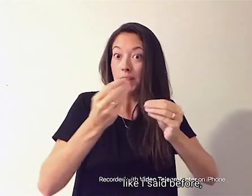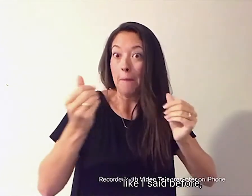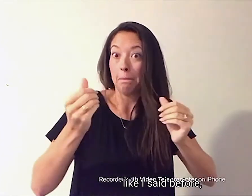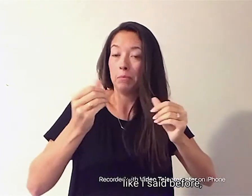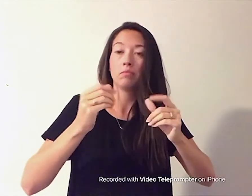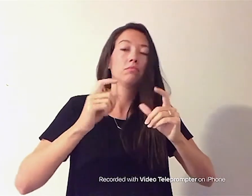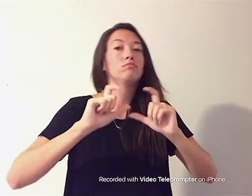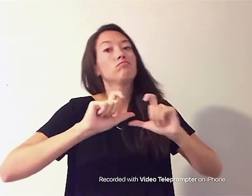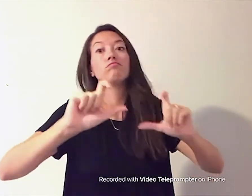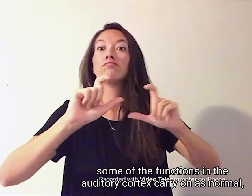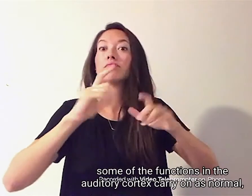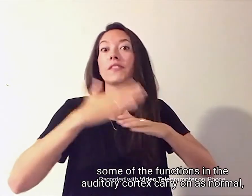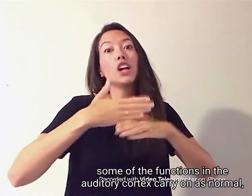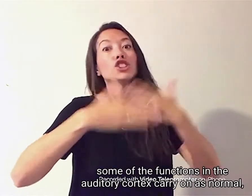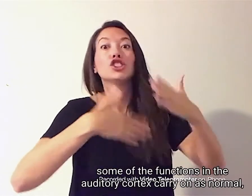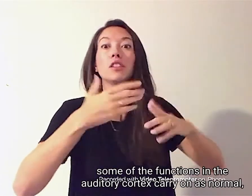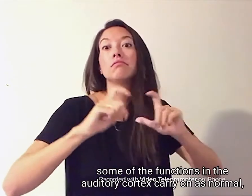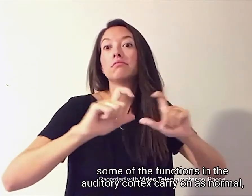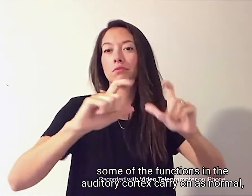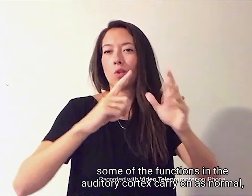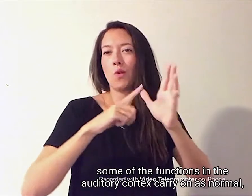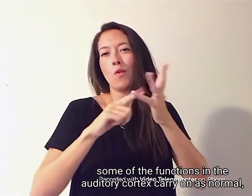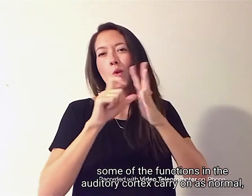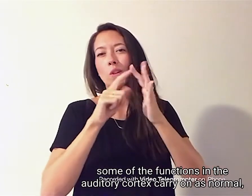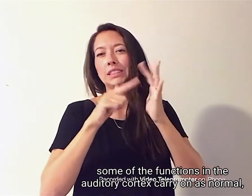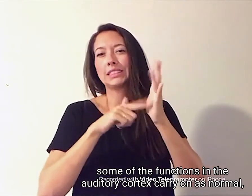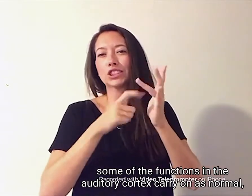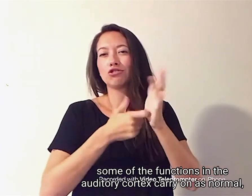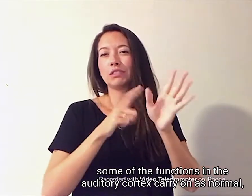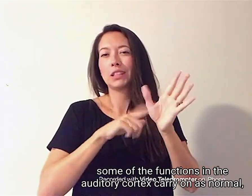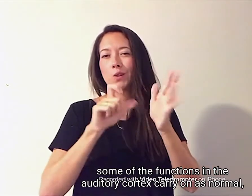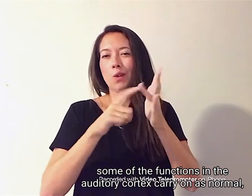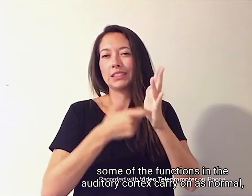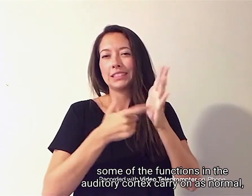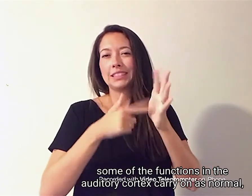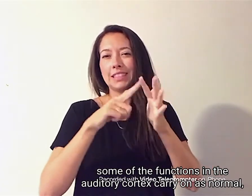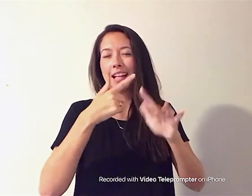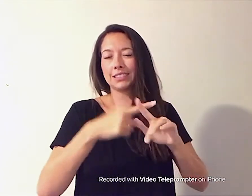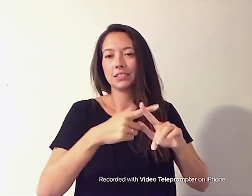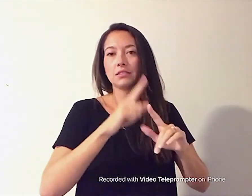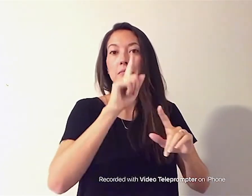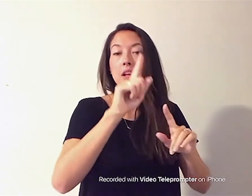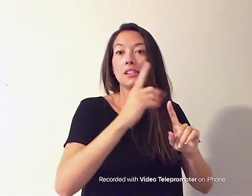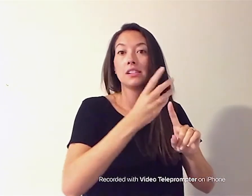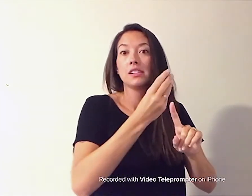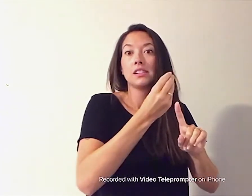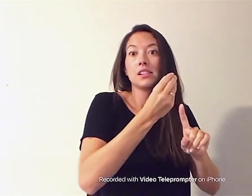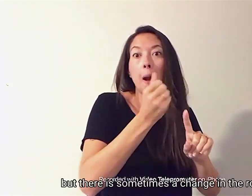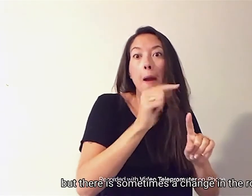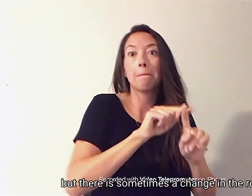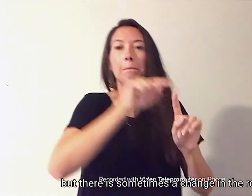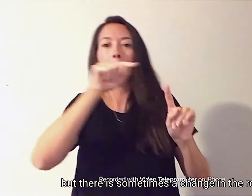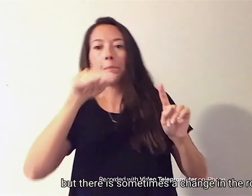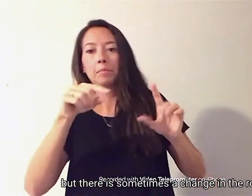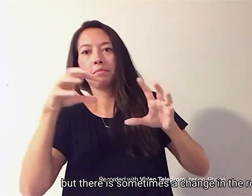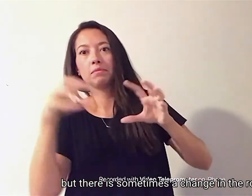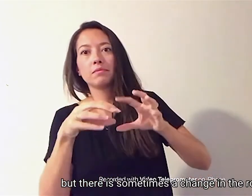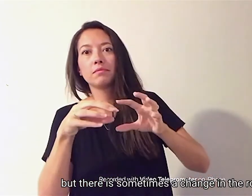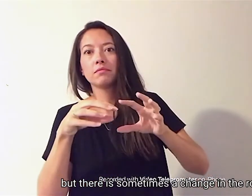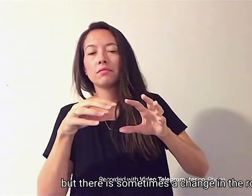before? Some of the functions in the auditory cortex carry on as normal, but there is sometimes a